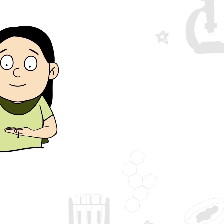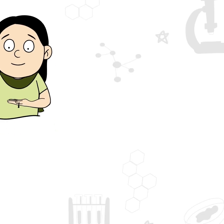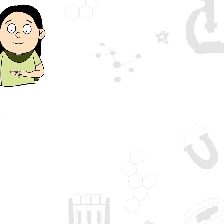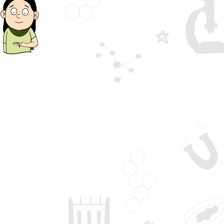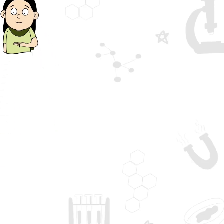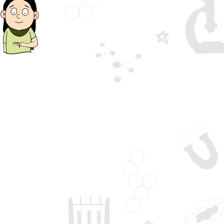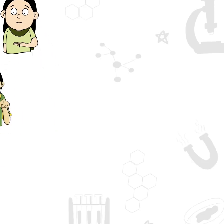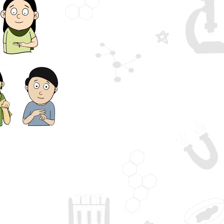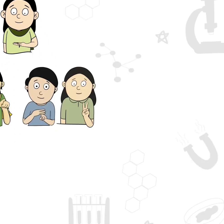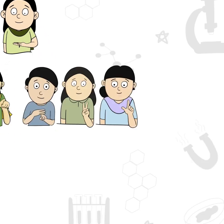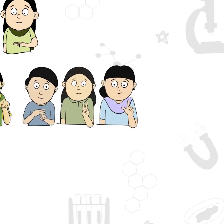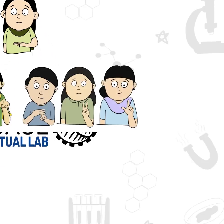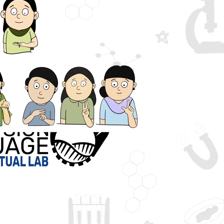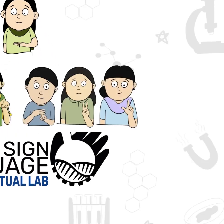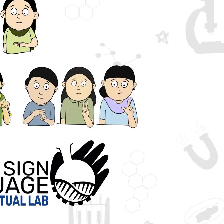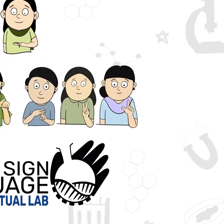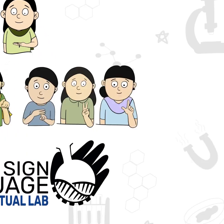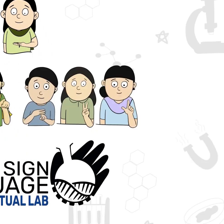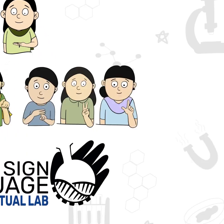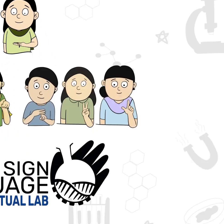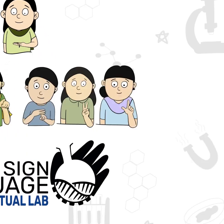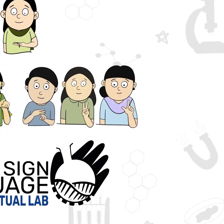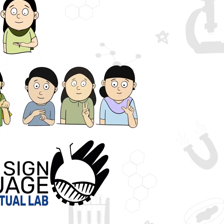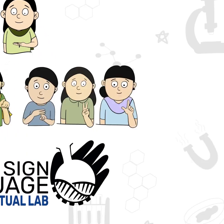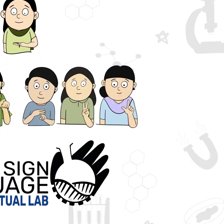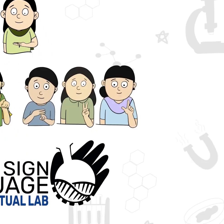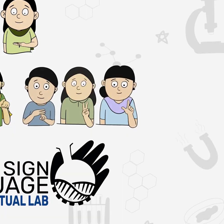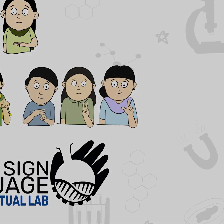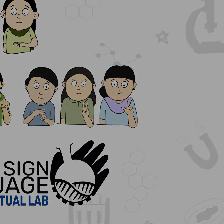Welcome to ISL Enabled Virtual Lab of CSIR.